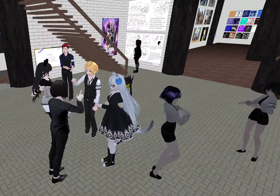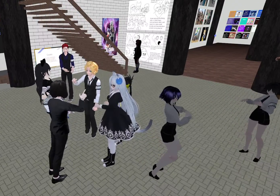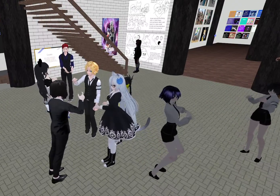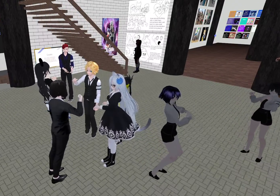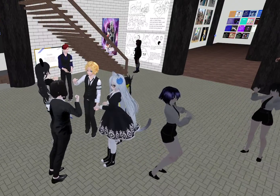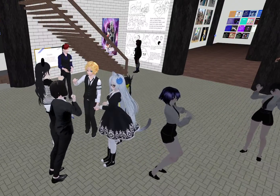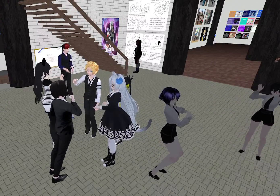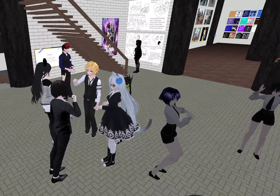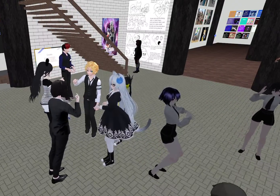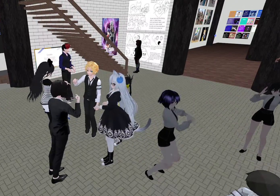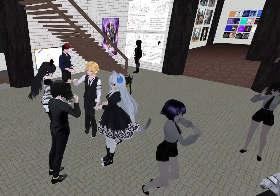Yeah.